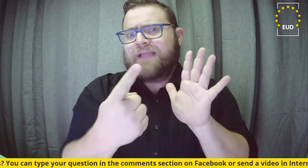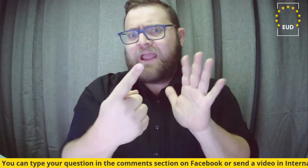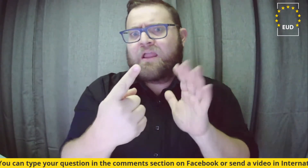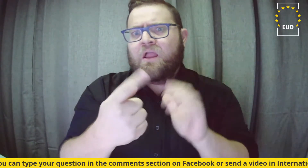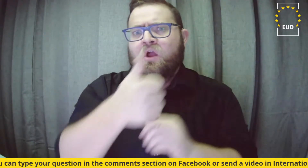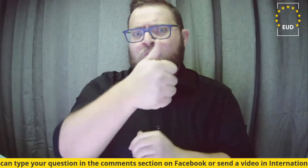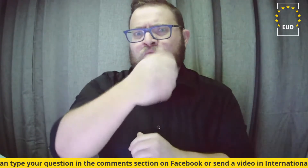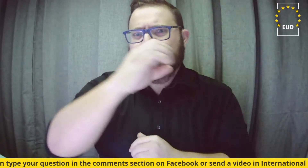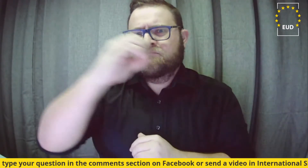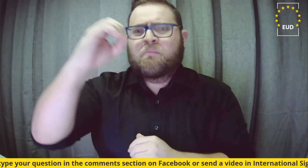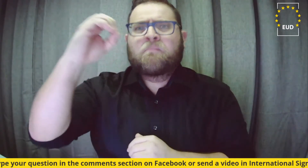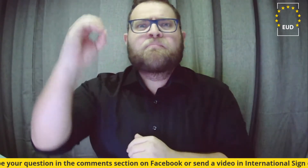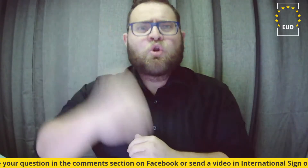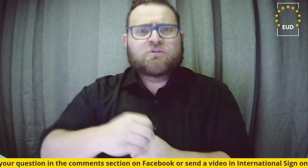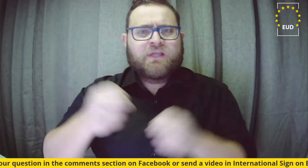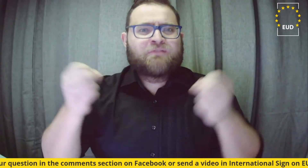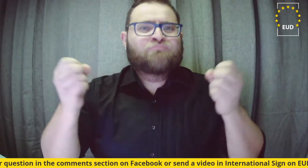into sign language.